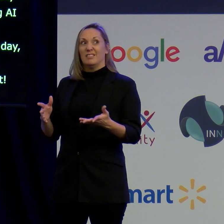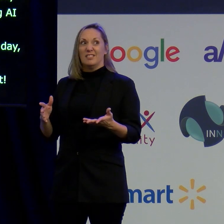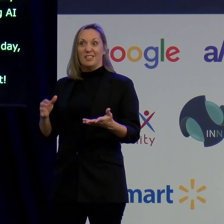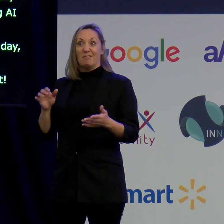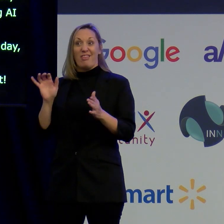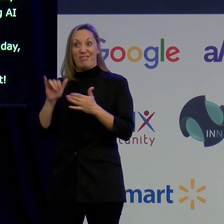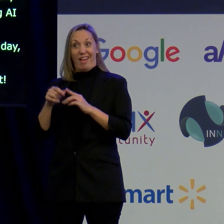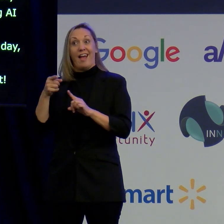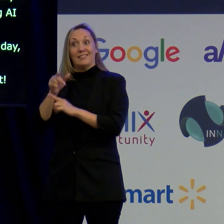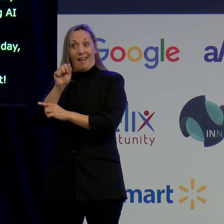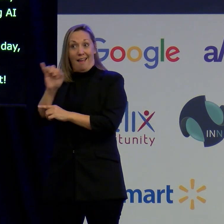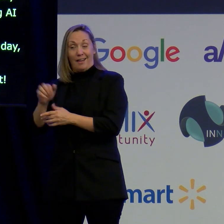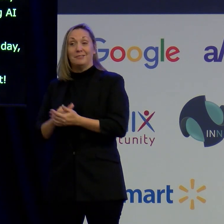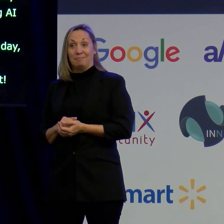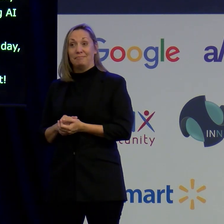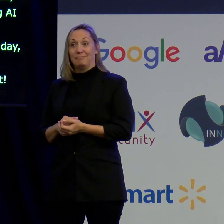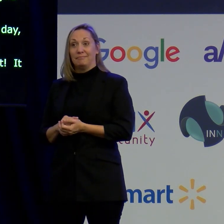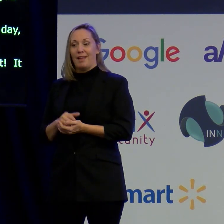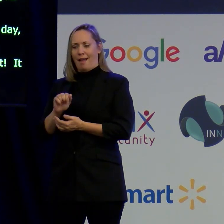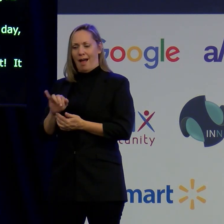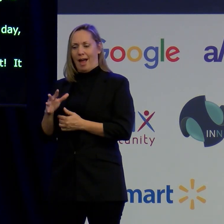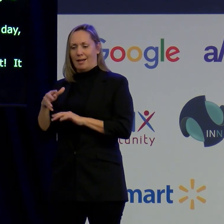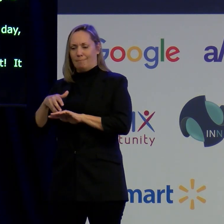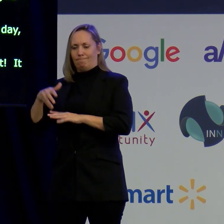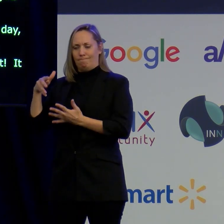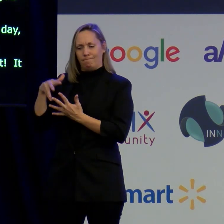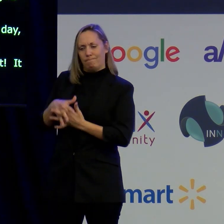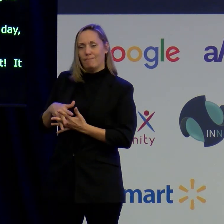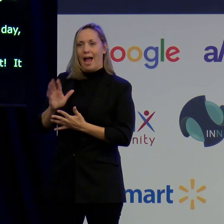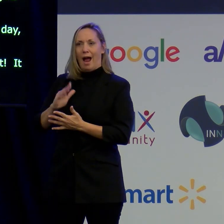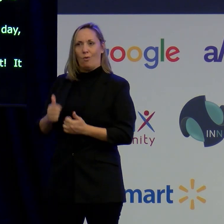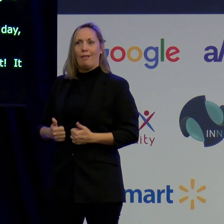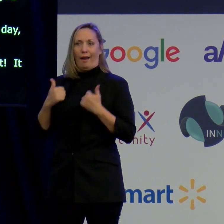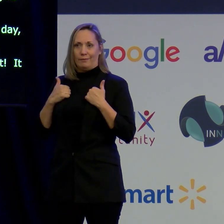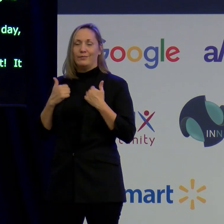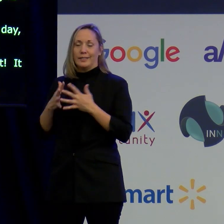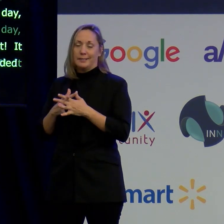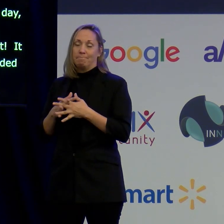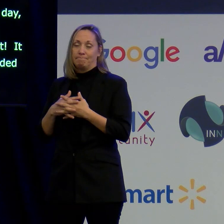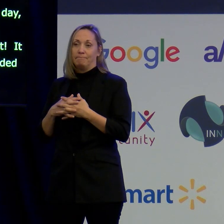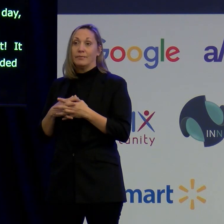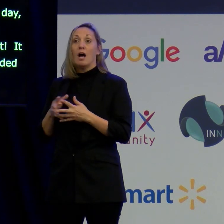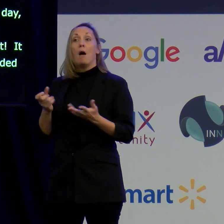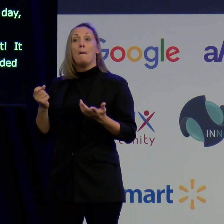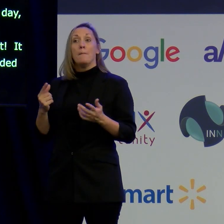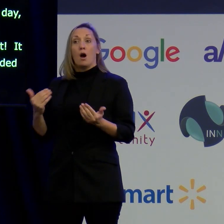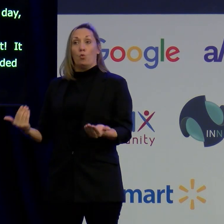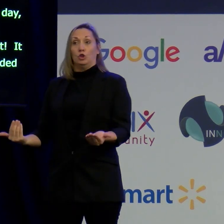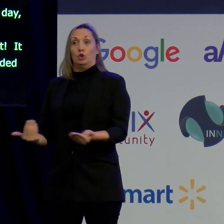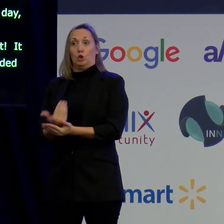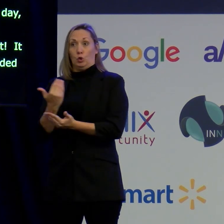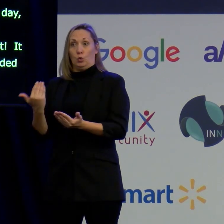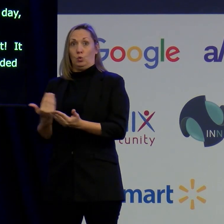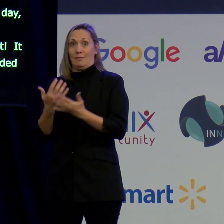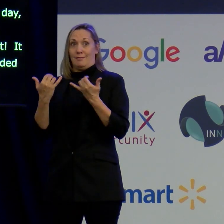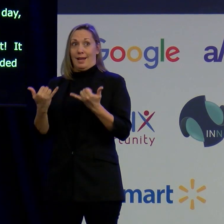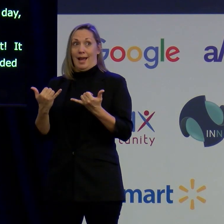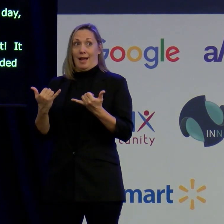artificial intelligence. AI is embedded into our lives. But what is new this year